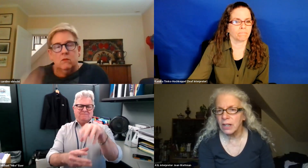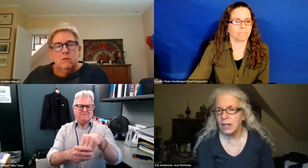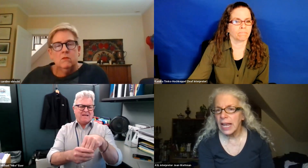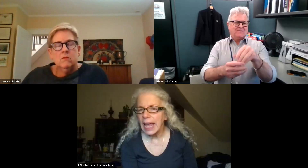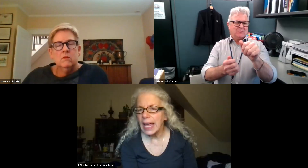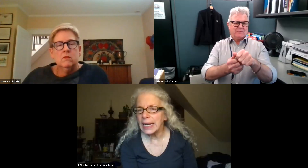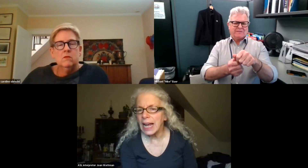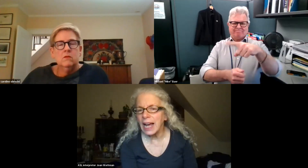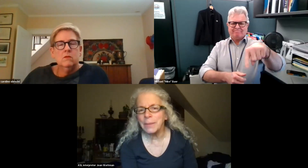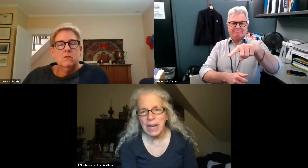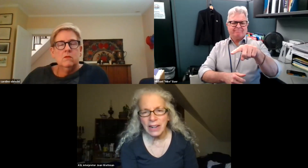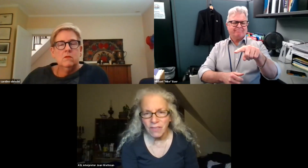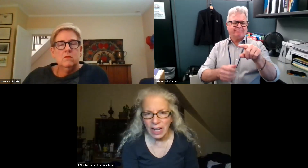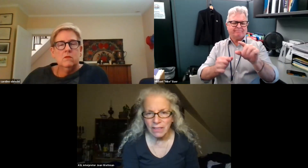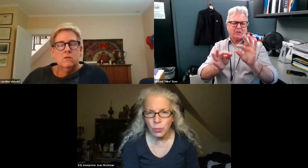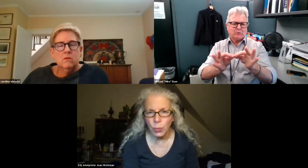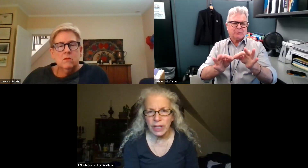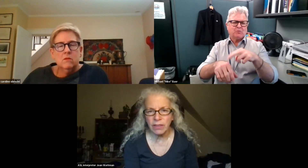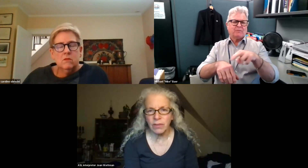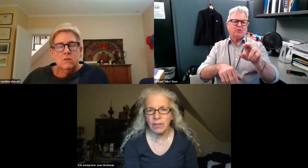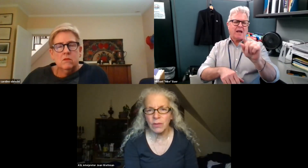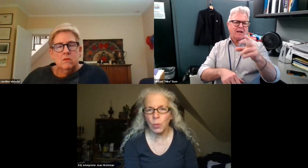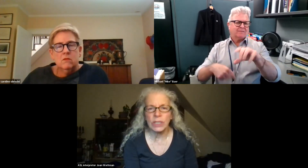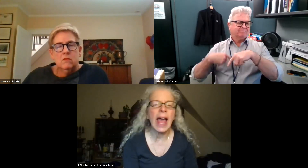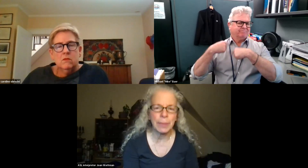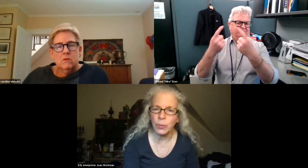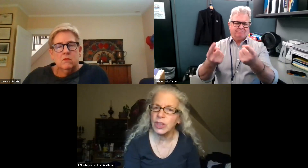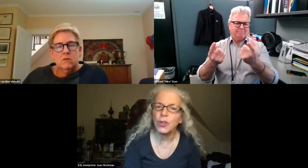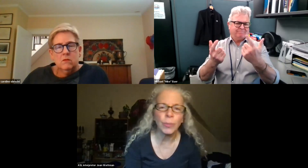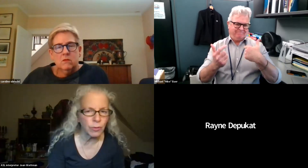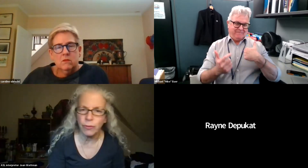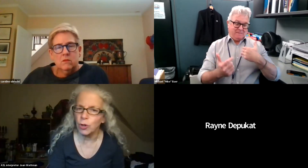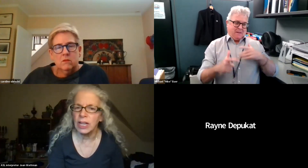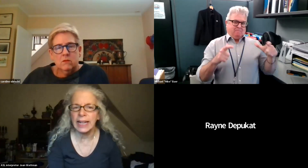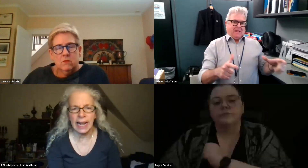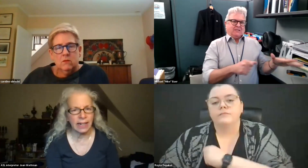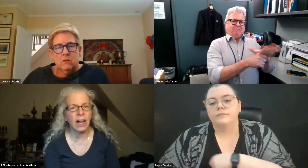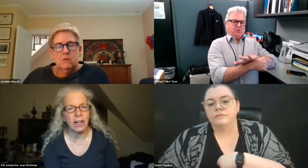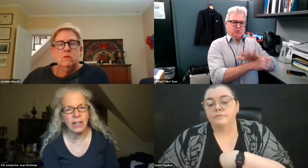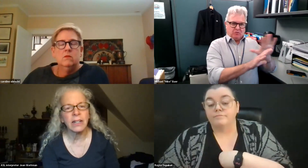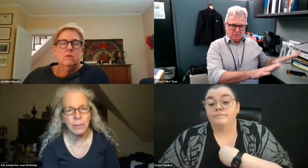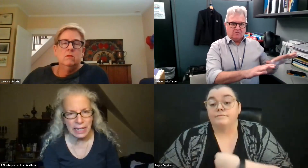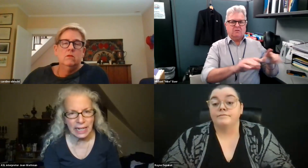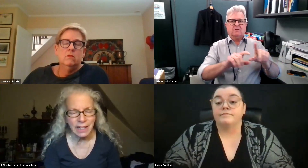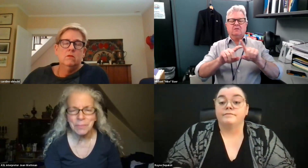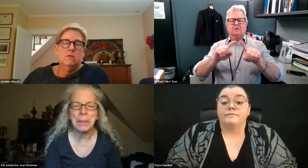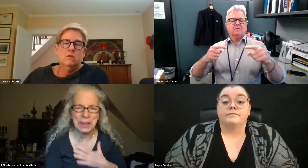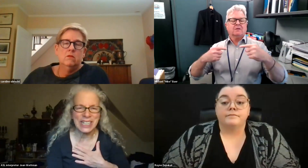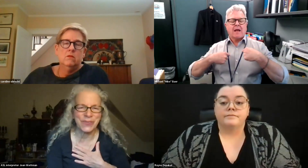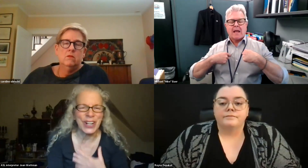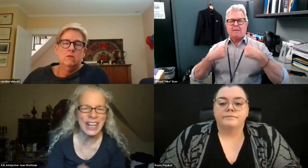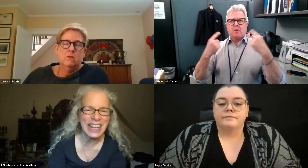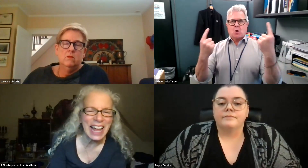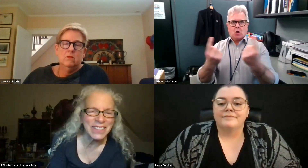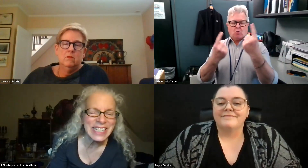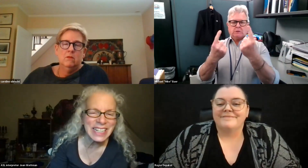given. And I'm not involved with what's happening with interpreter referral and the ad hoc committee. My plate